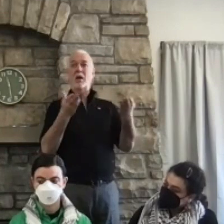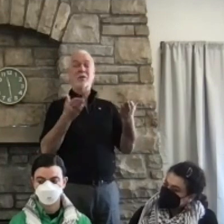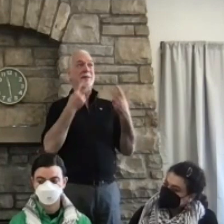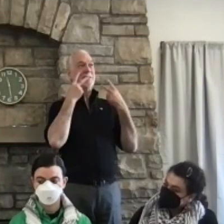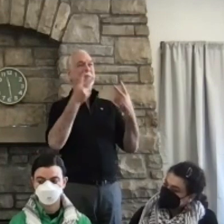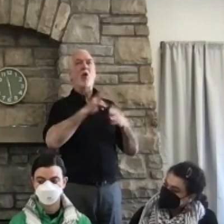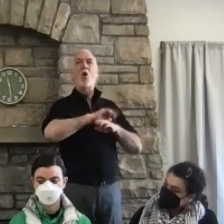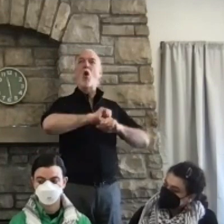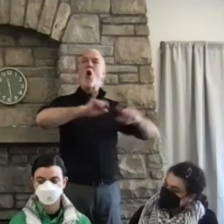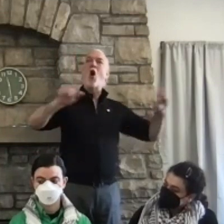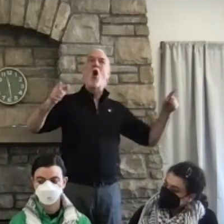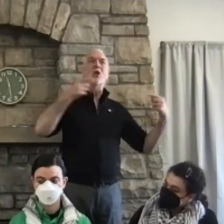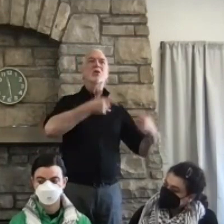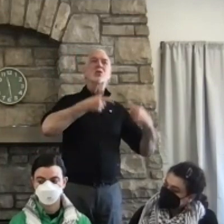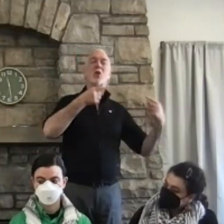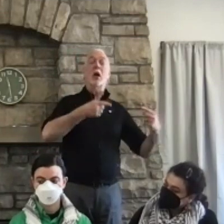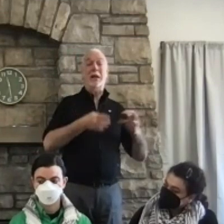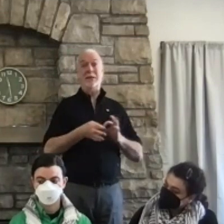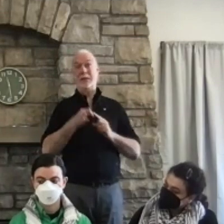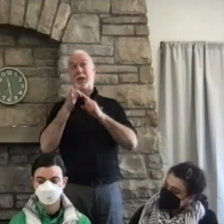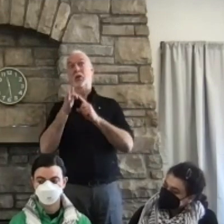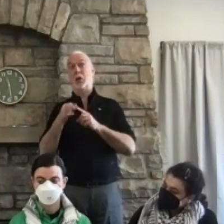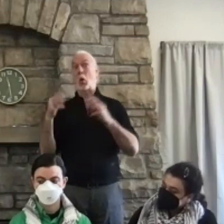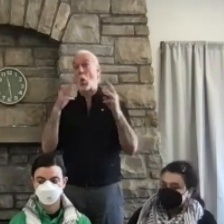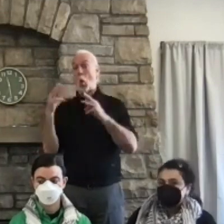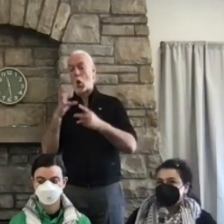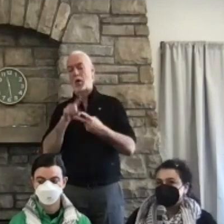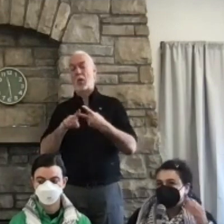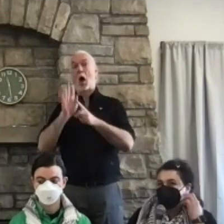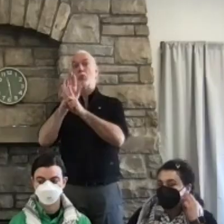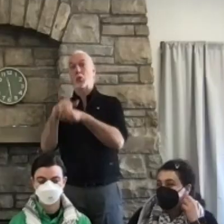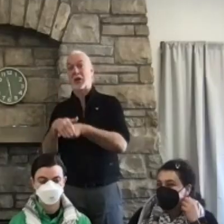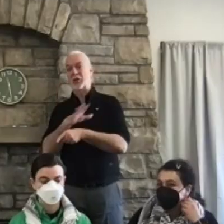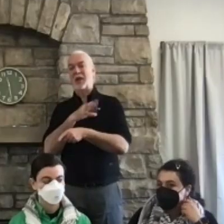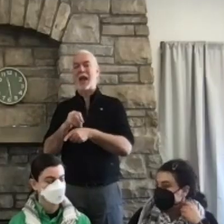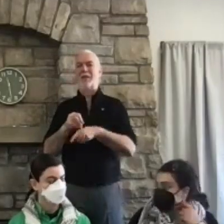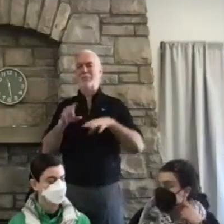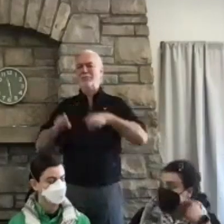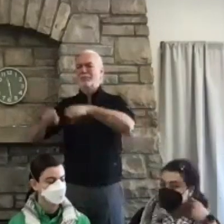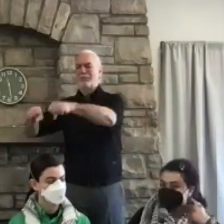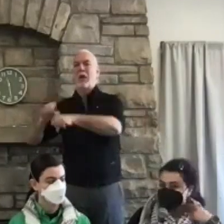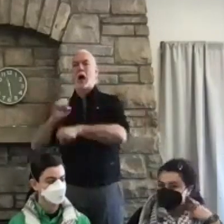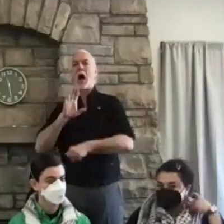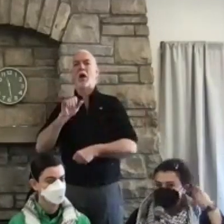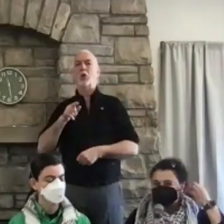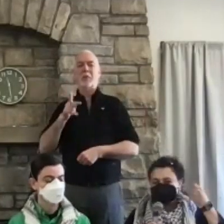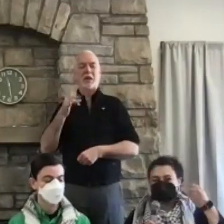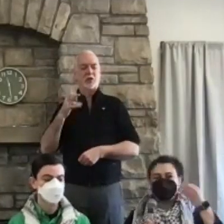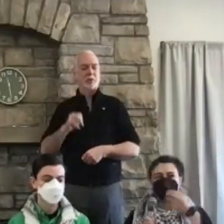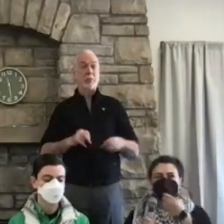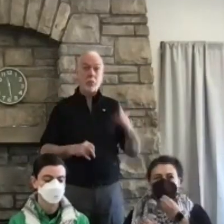struggles, including those related to war, oppression, and occupation? I'm gonna actually, is it okay if I take this? Yeah.